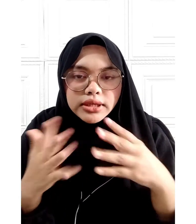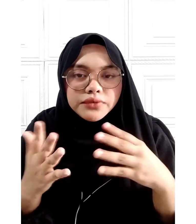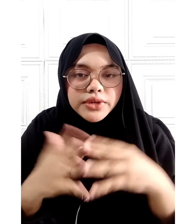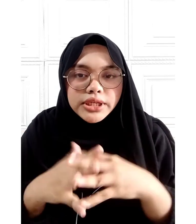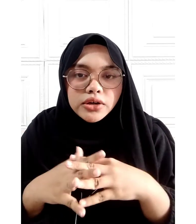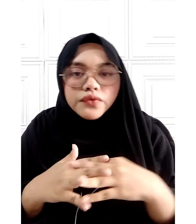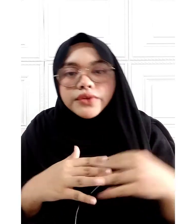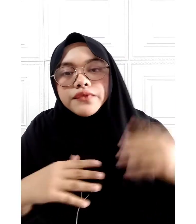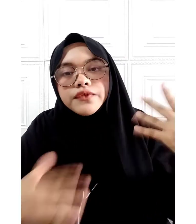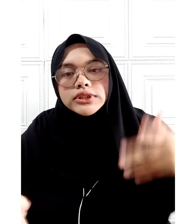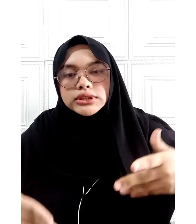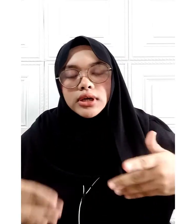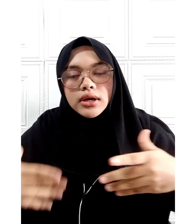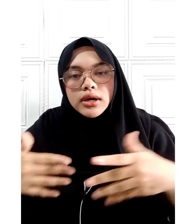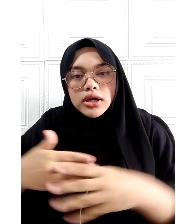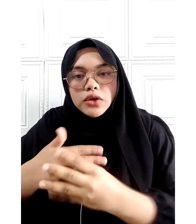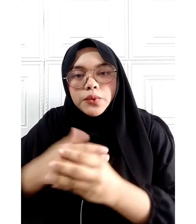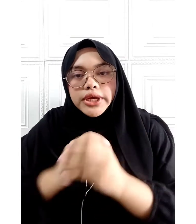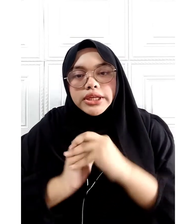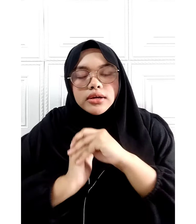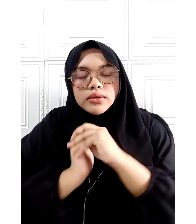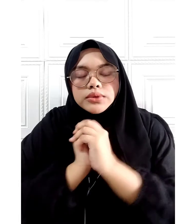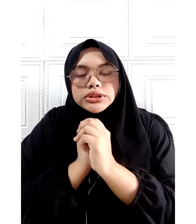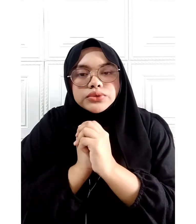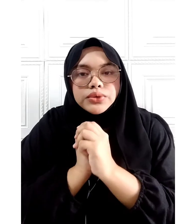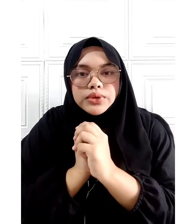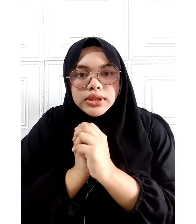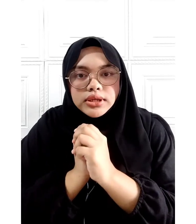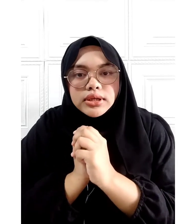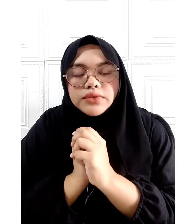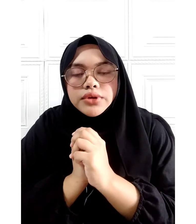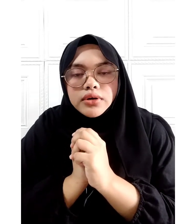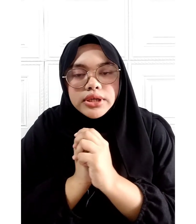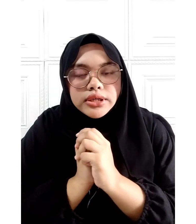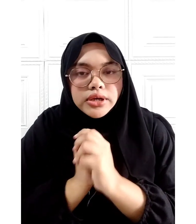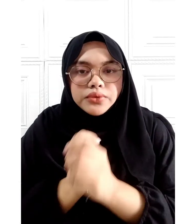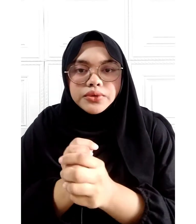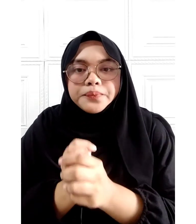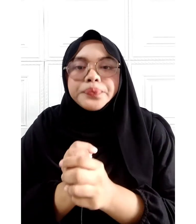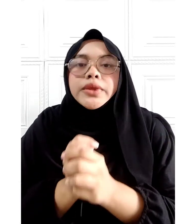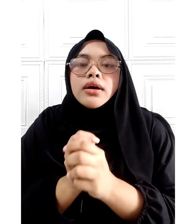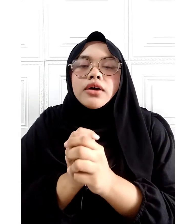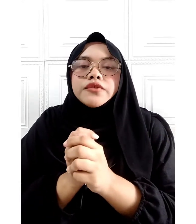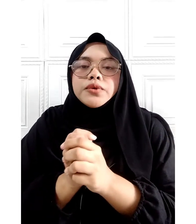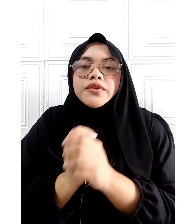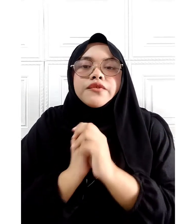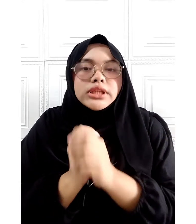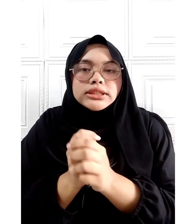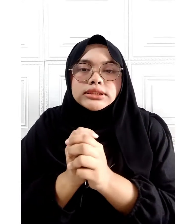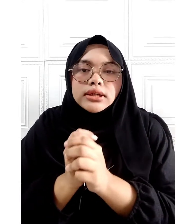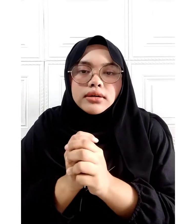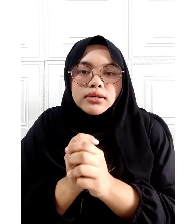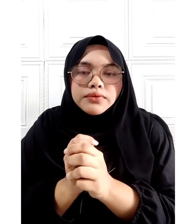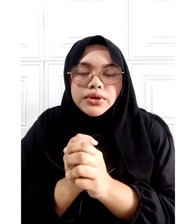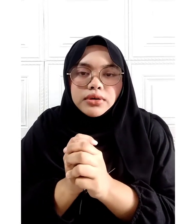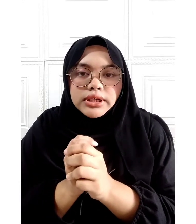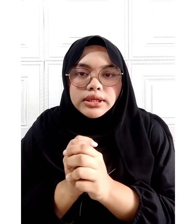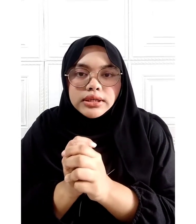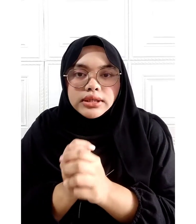the reading of the first weight, which is 2 Newton, and recorded it down to. After we have finished recording